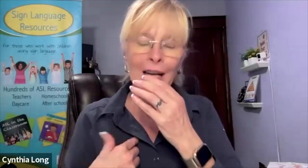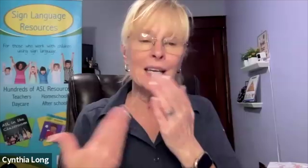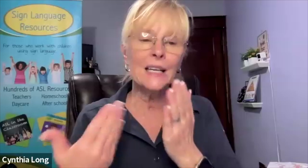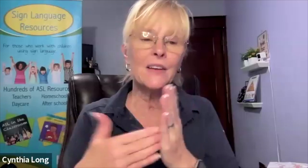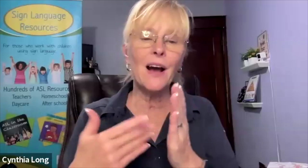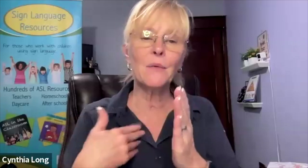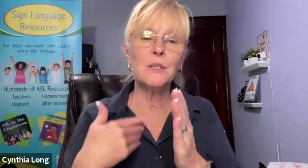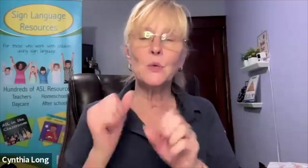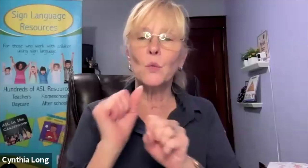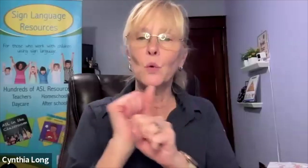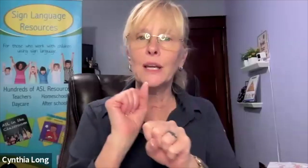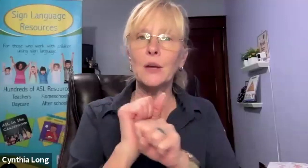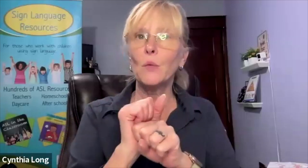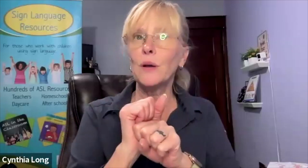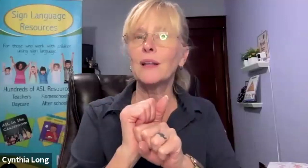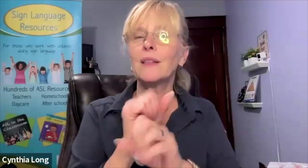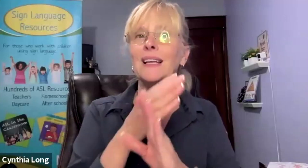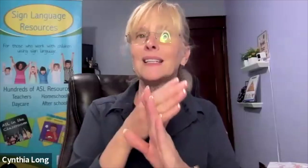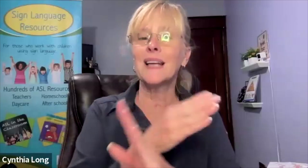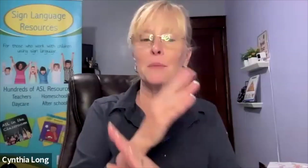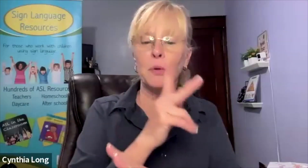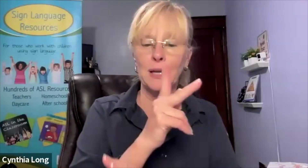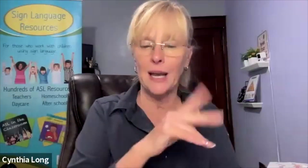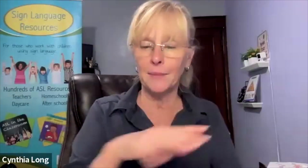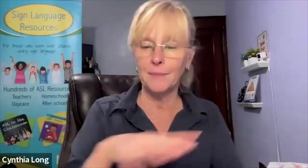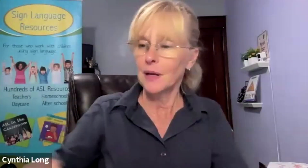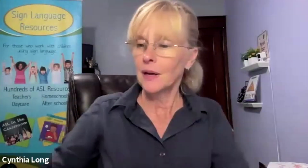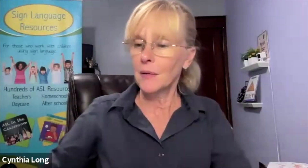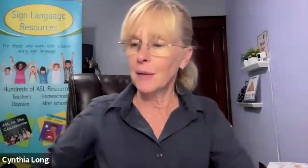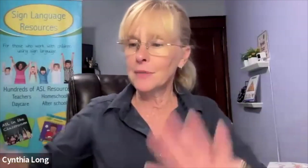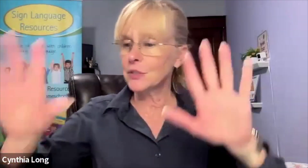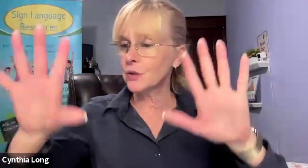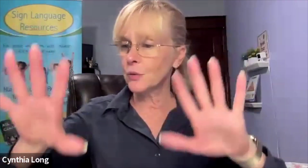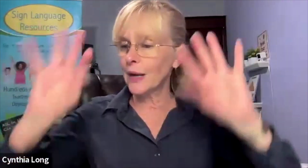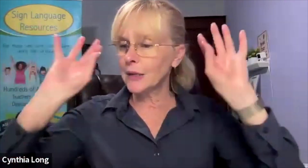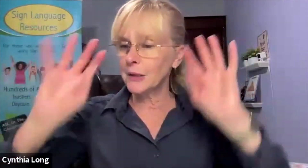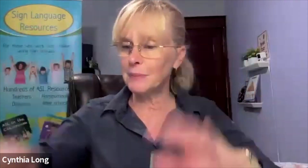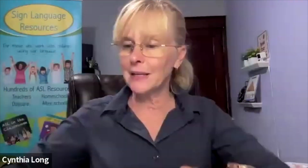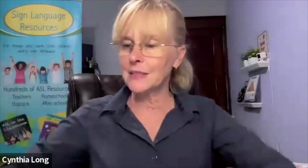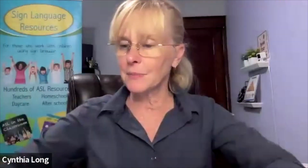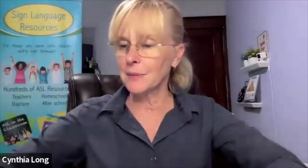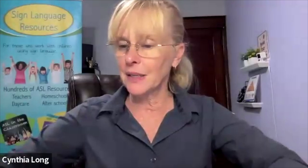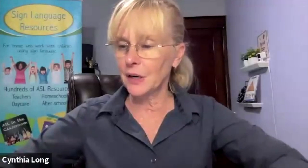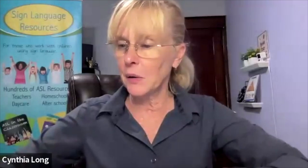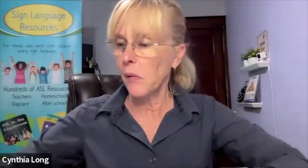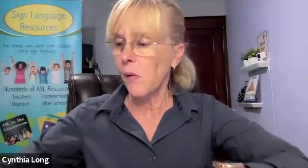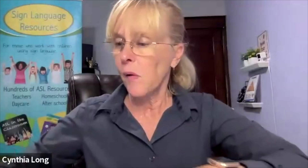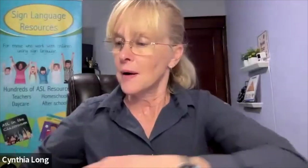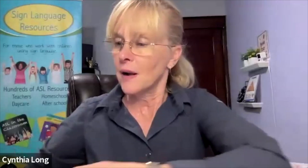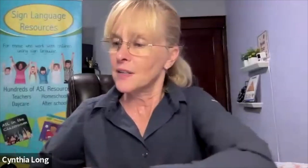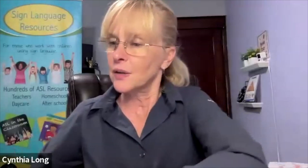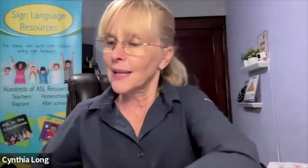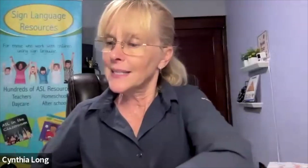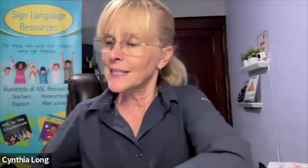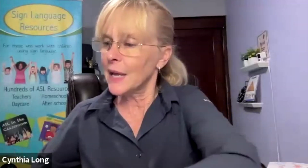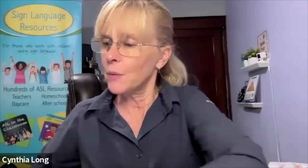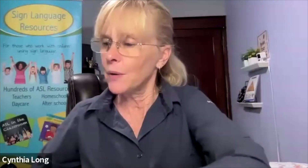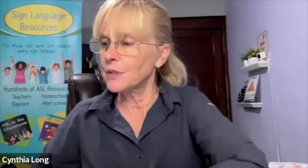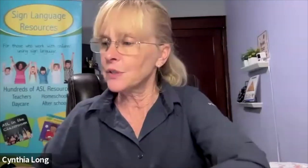again, if I was working with, let's say, pre-K, I'm just going to randomly pick something here. So let's say we were